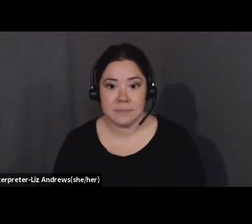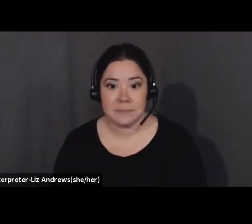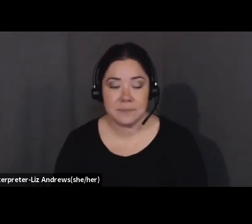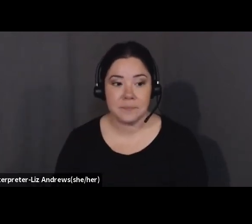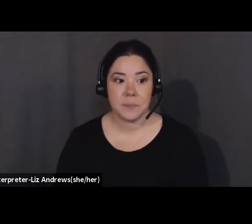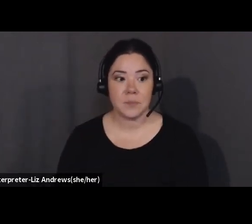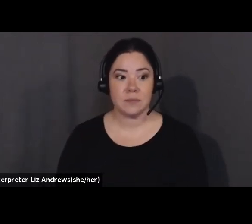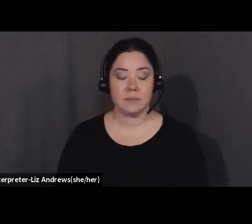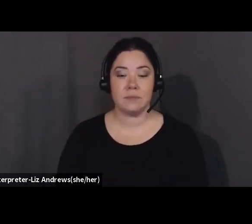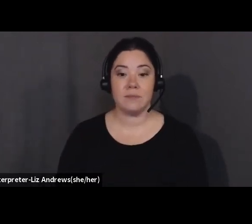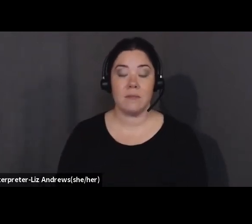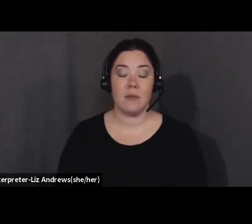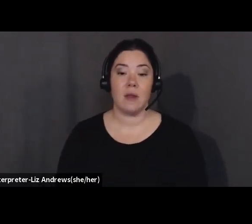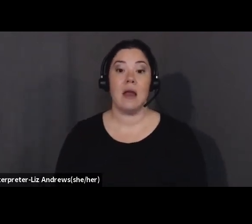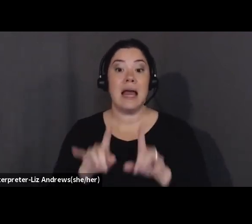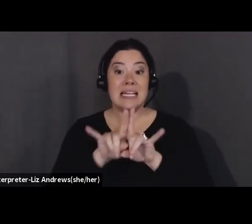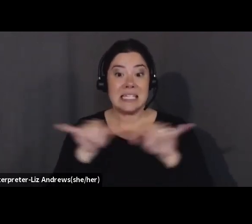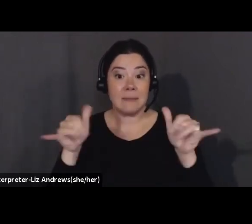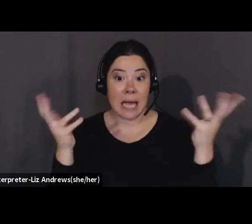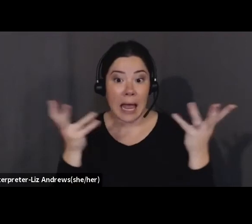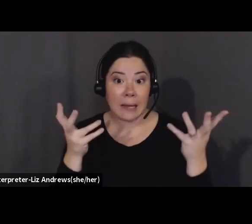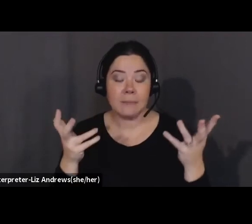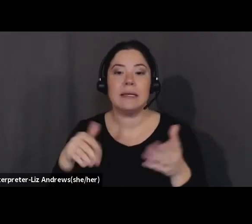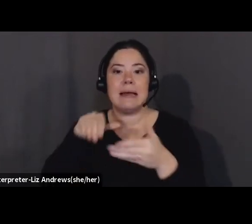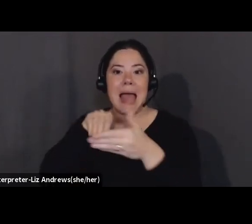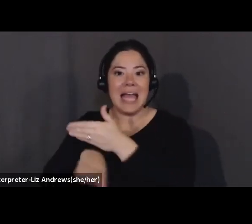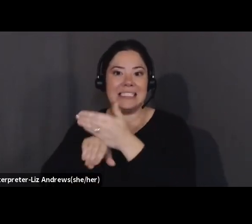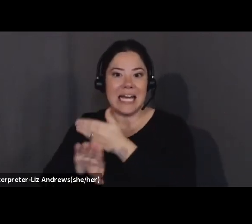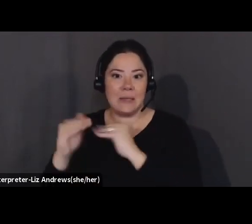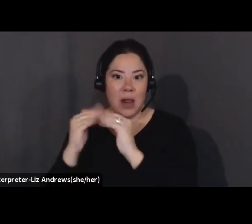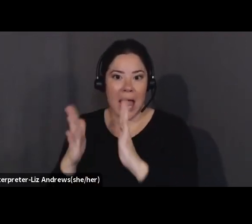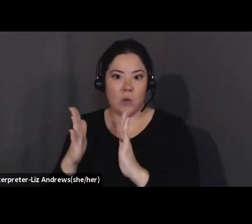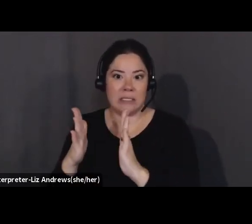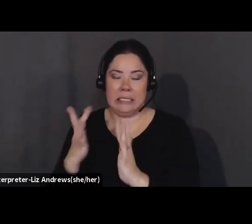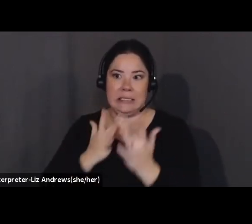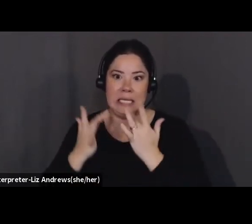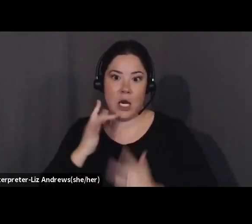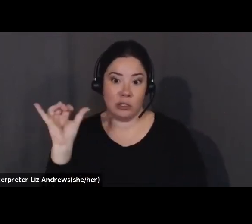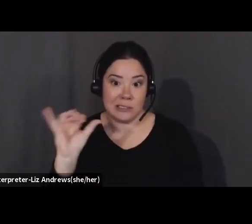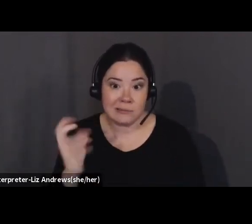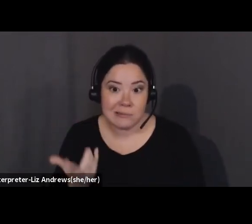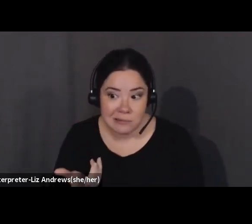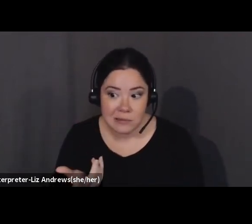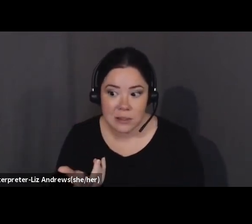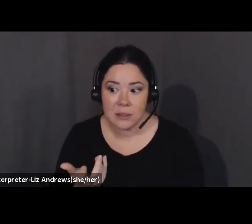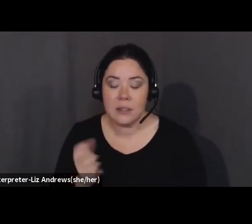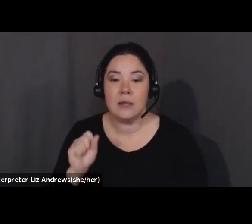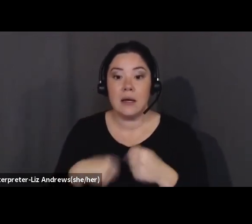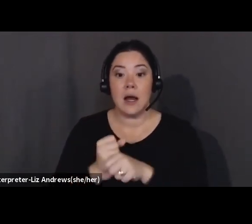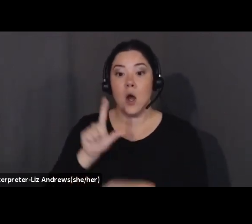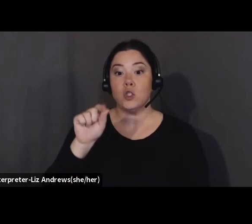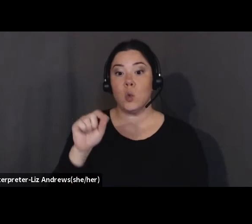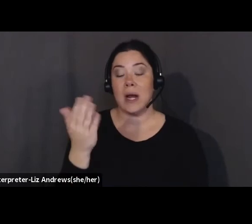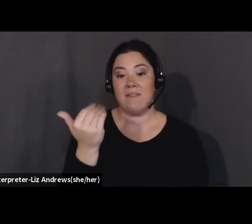Equally serious is the fact that accessible housing is in scarce supply. A 2015 HUD